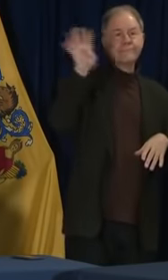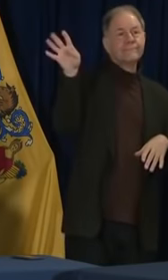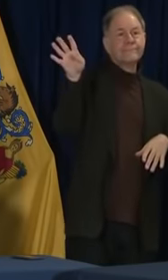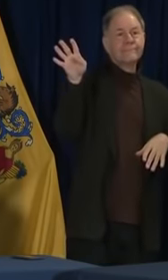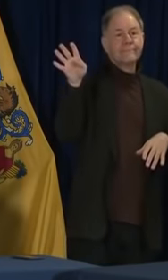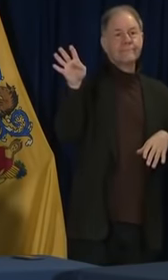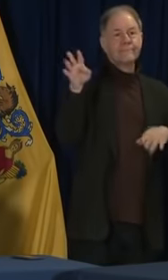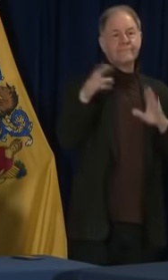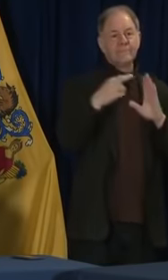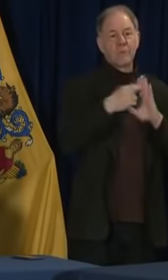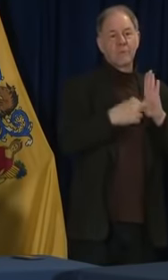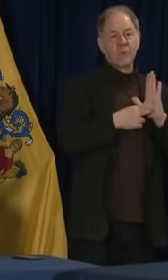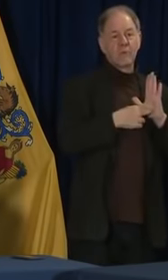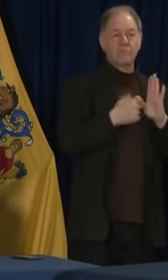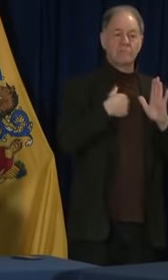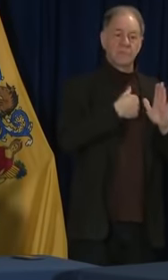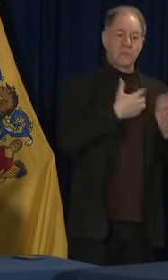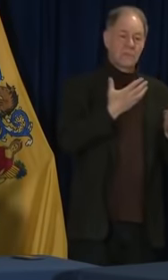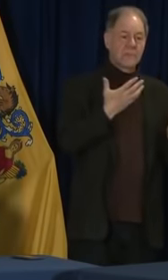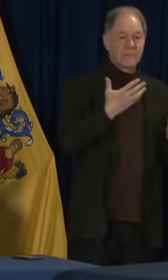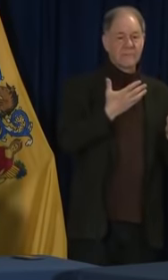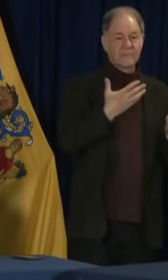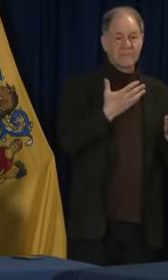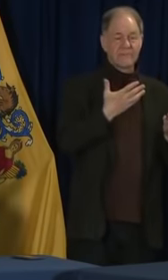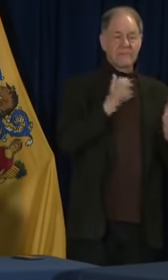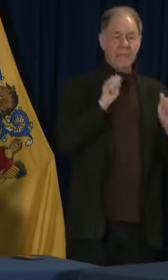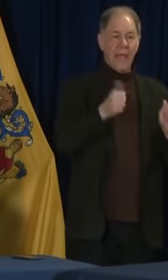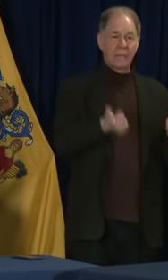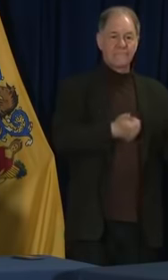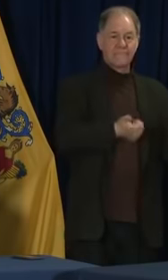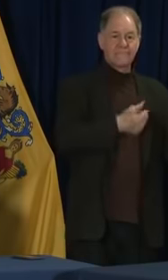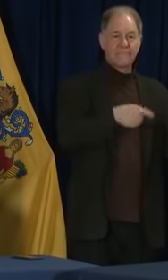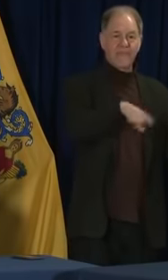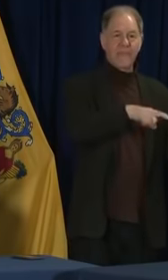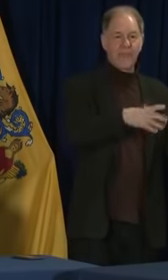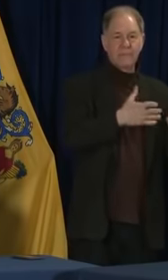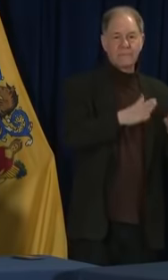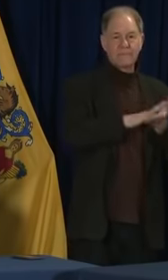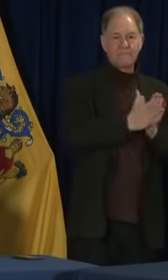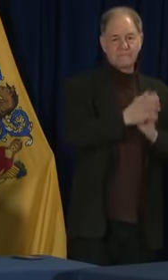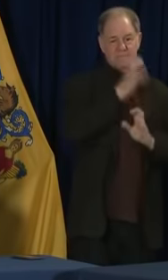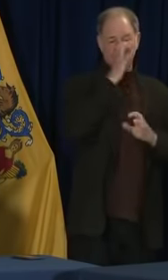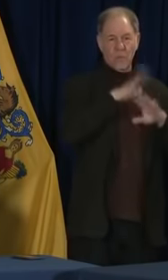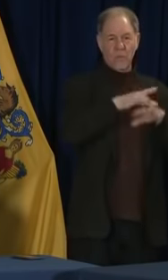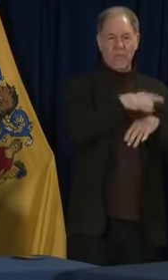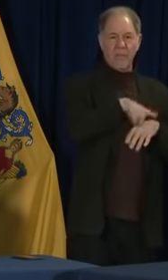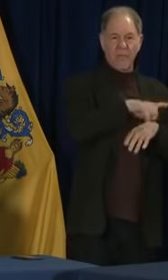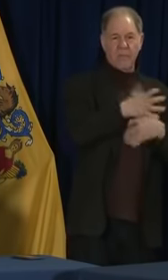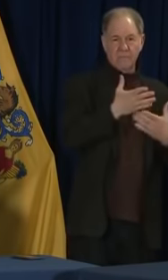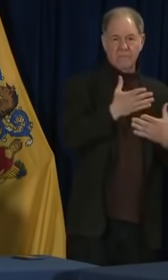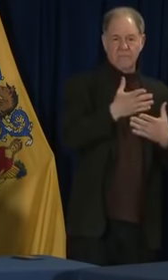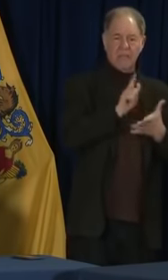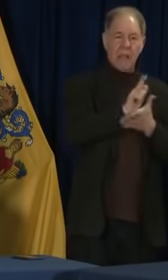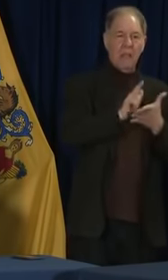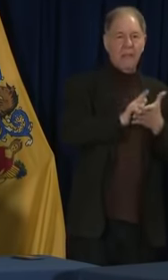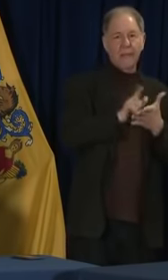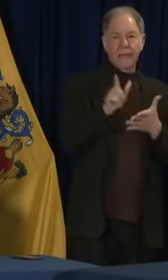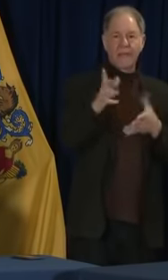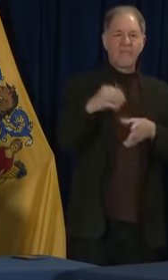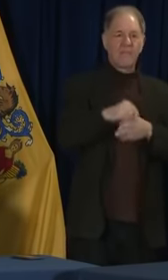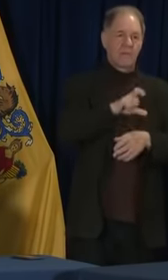put in place, we reserve the right to ratchet up the pressure, including legally, law enforcement,